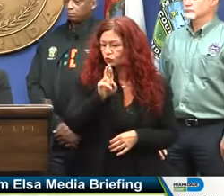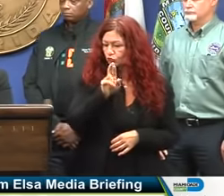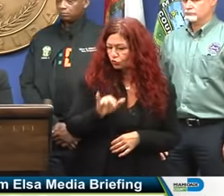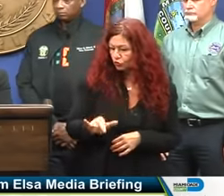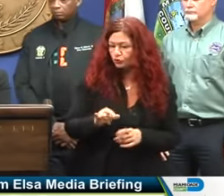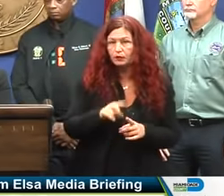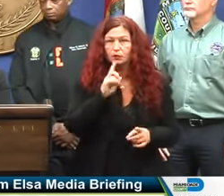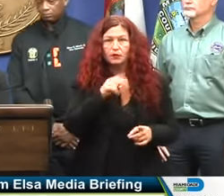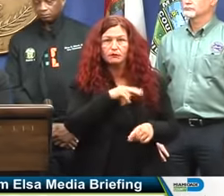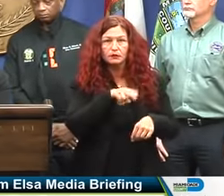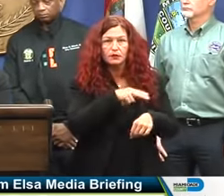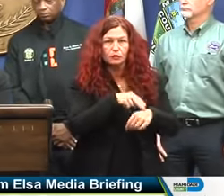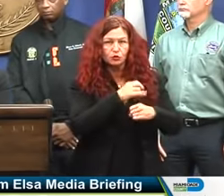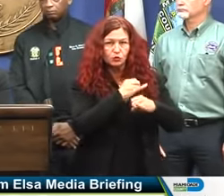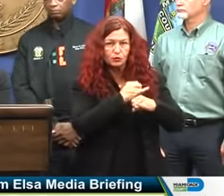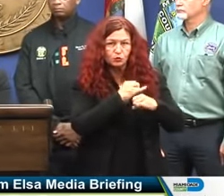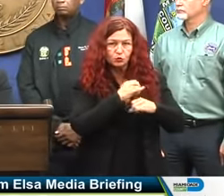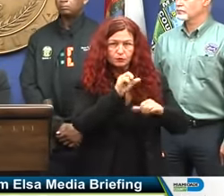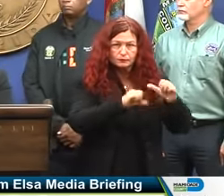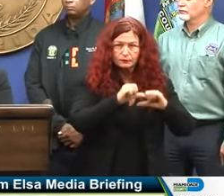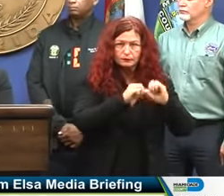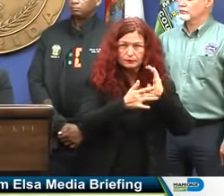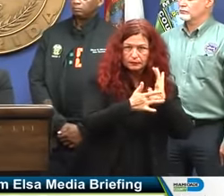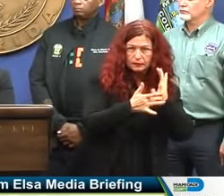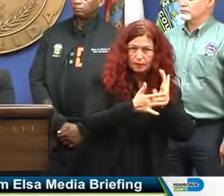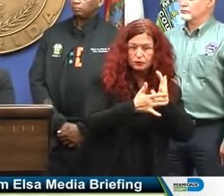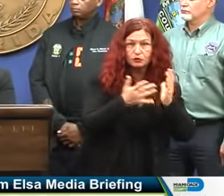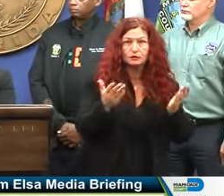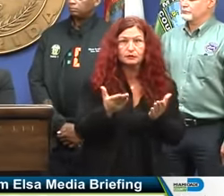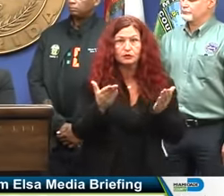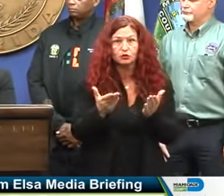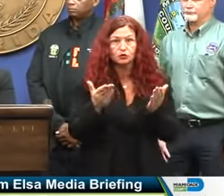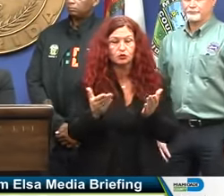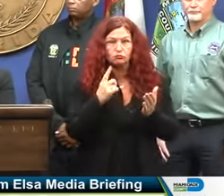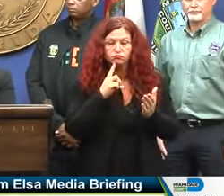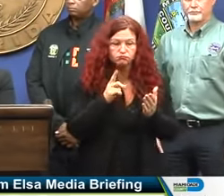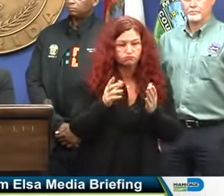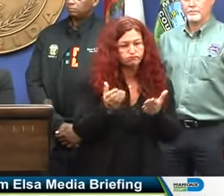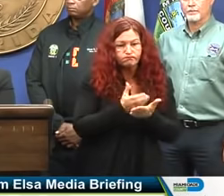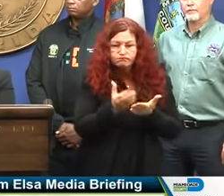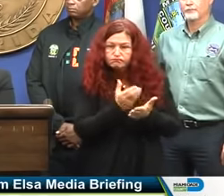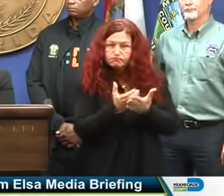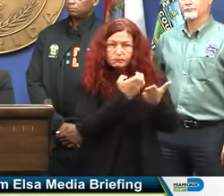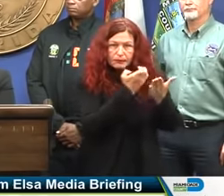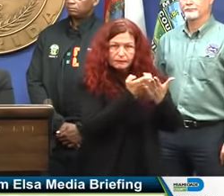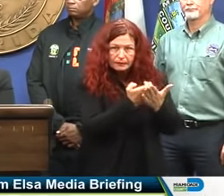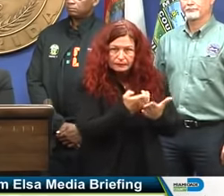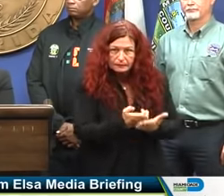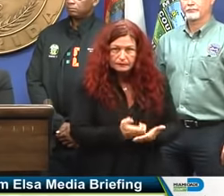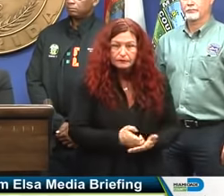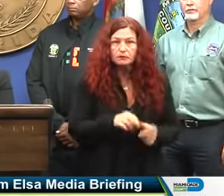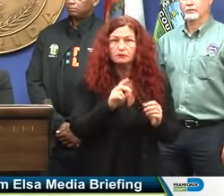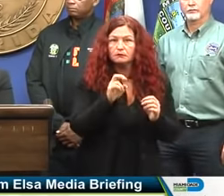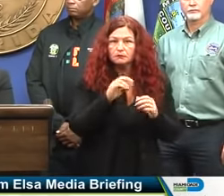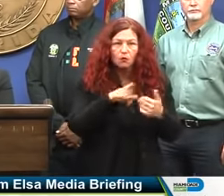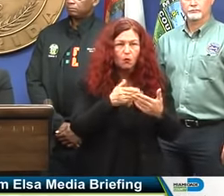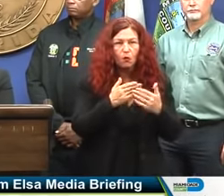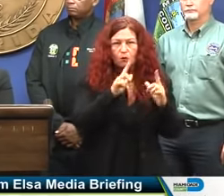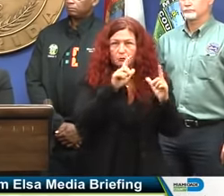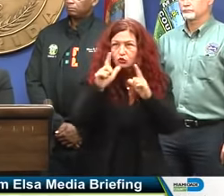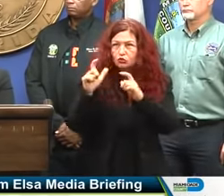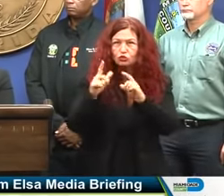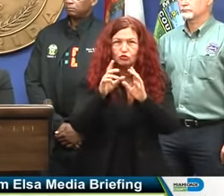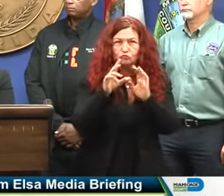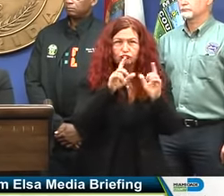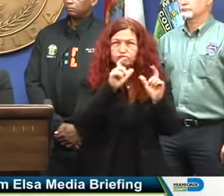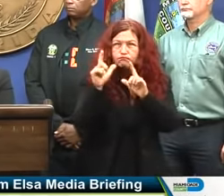NIST. They have been active on the site. They did LiDAR photographing of the existing structure before it came down. They have